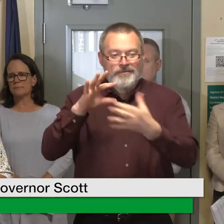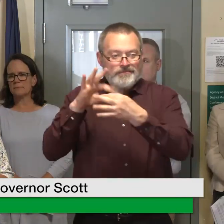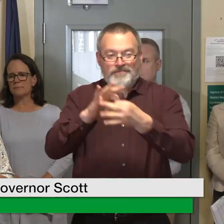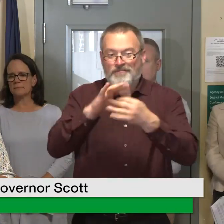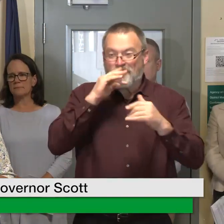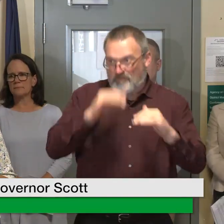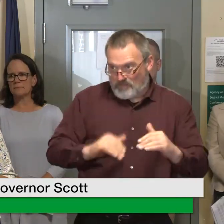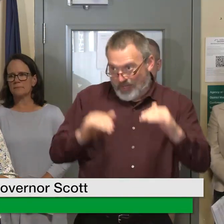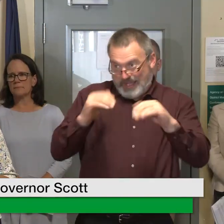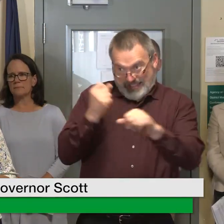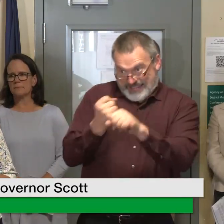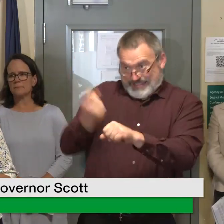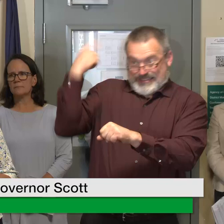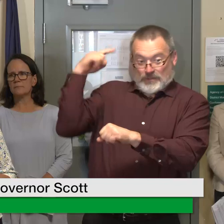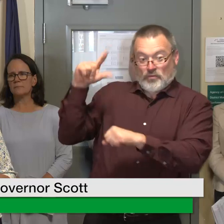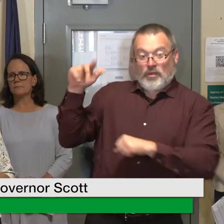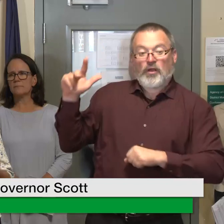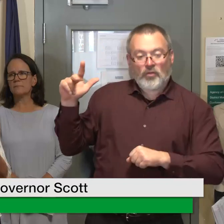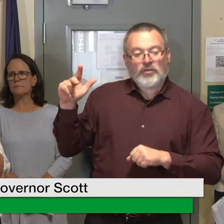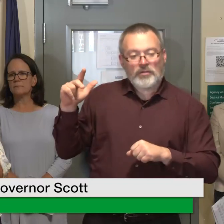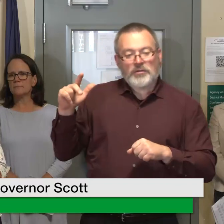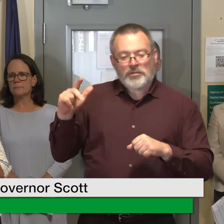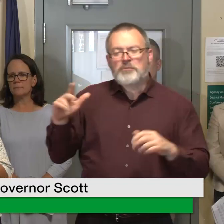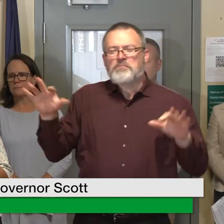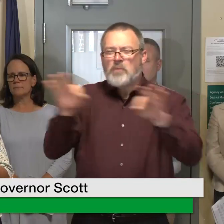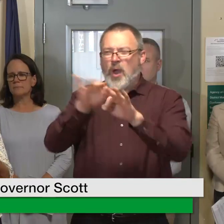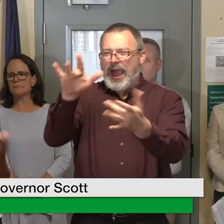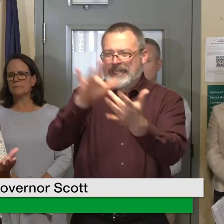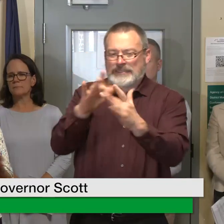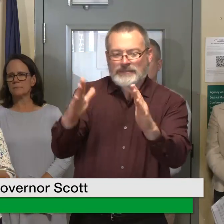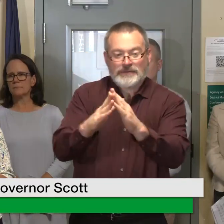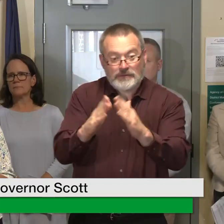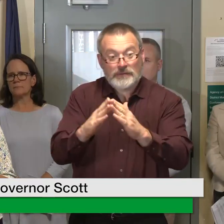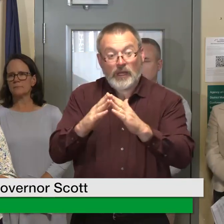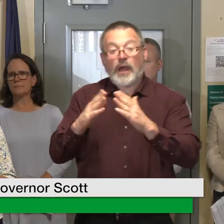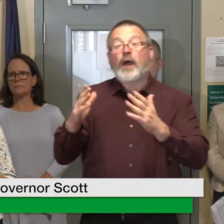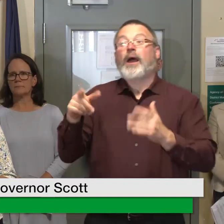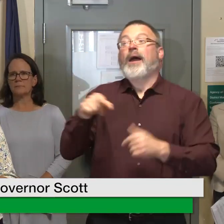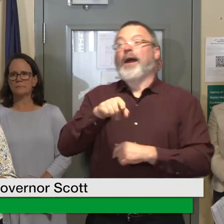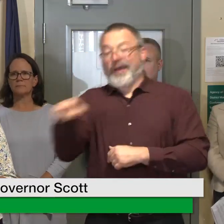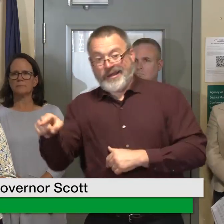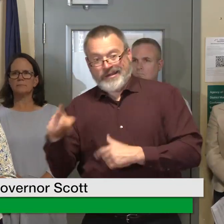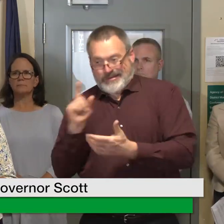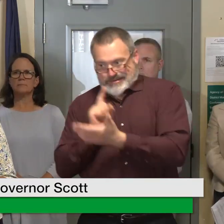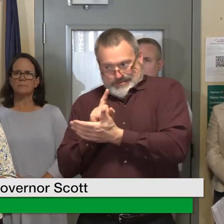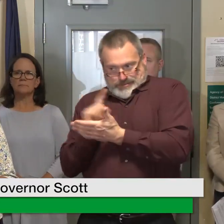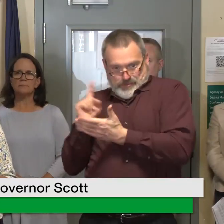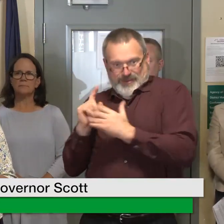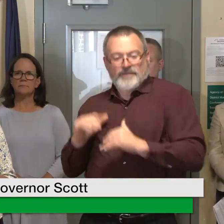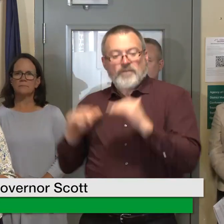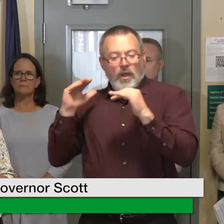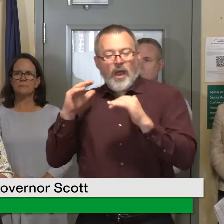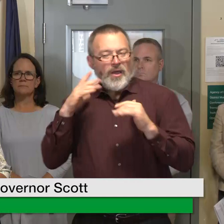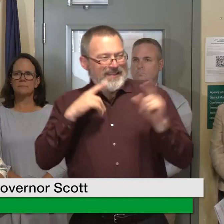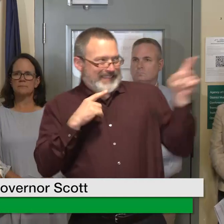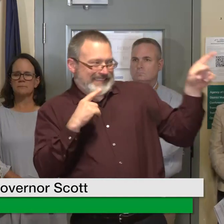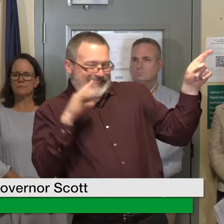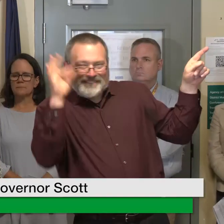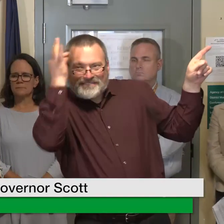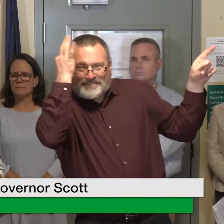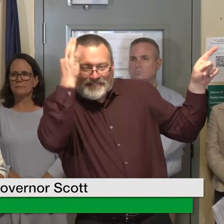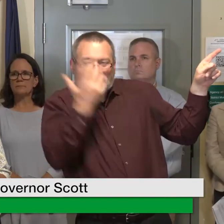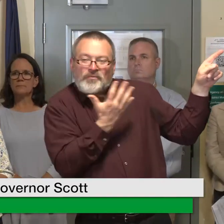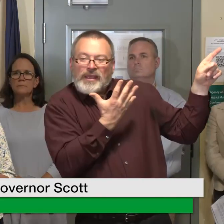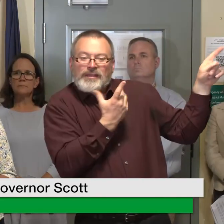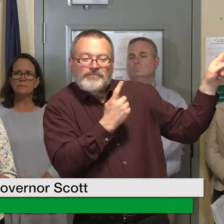should contact their municipality. If they are flooded this time around, we're waiting for that federal declaration. So hopefully that helps you. Yeah, I mean,